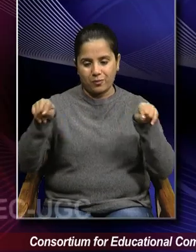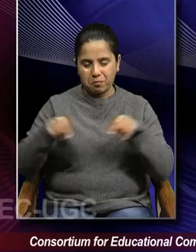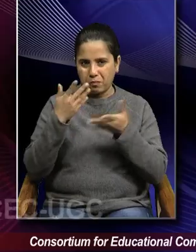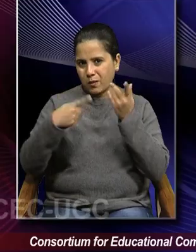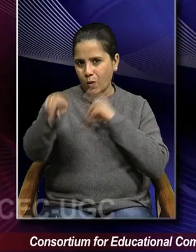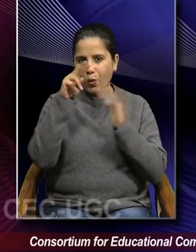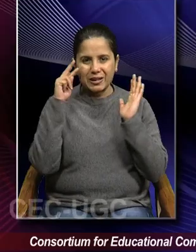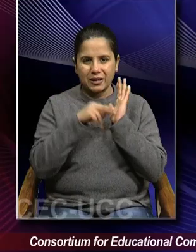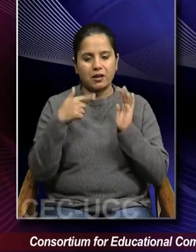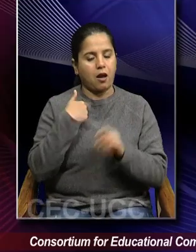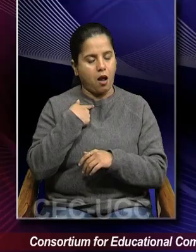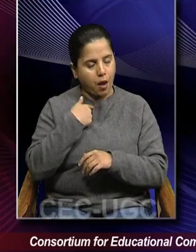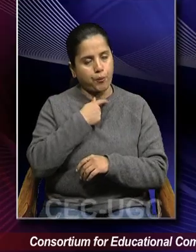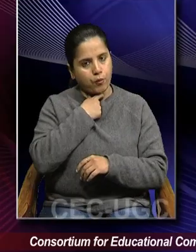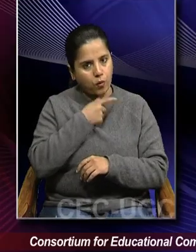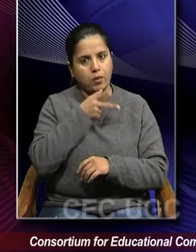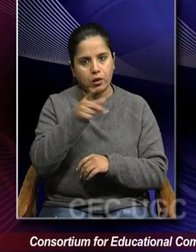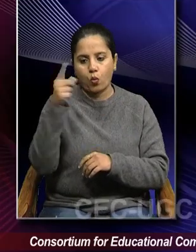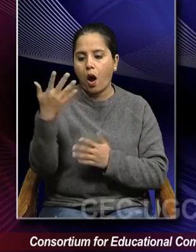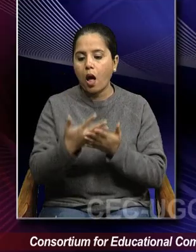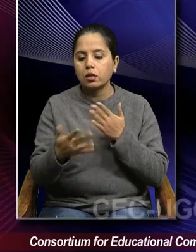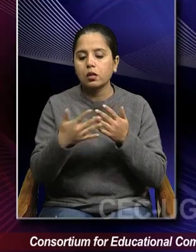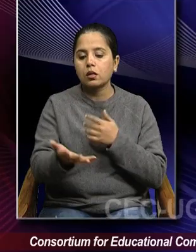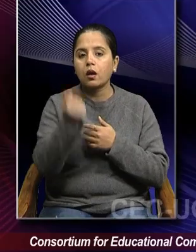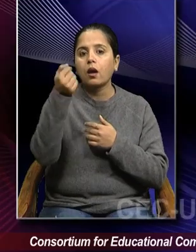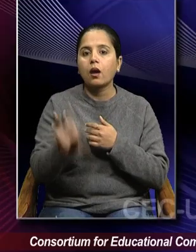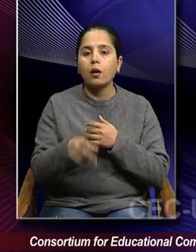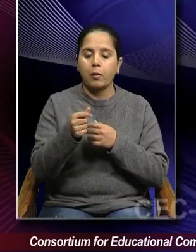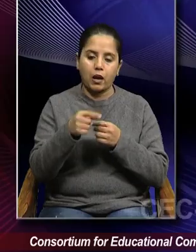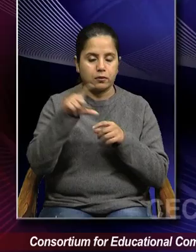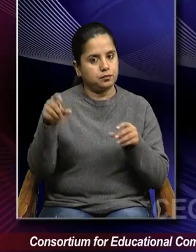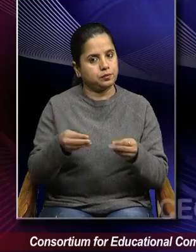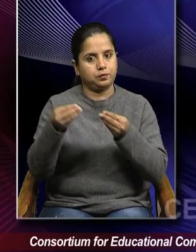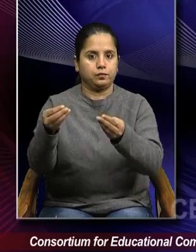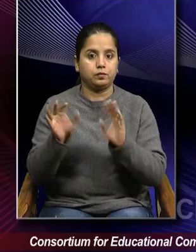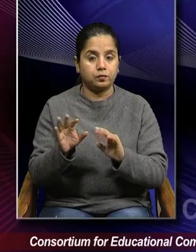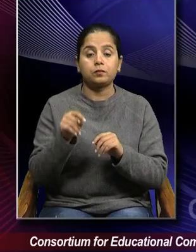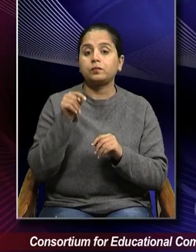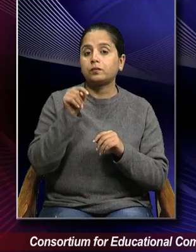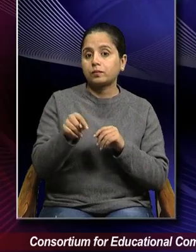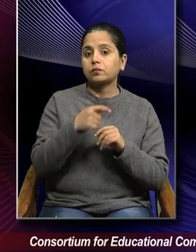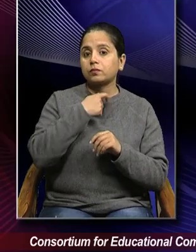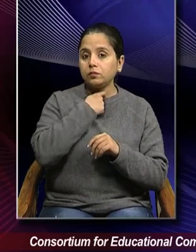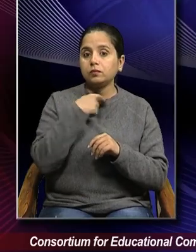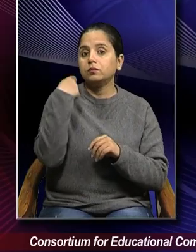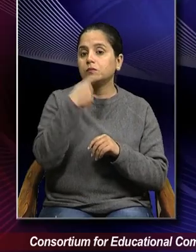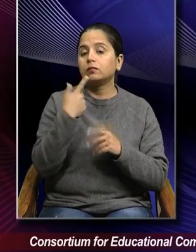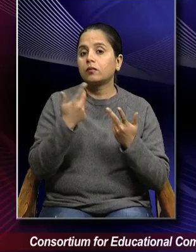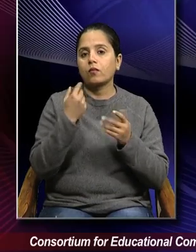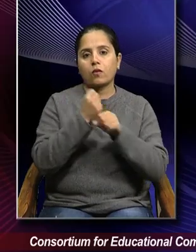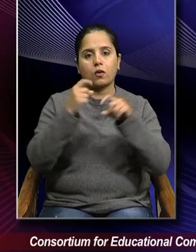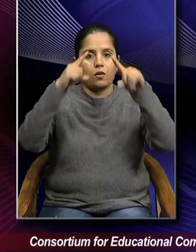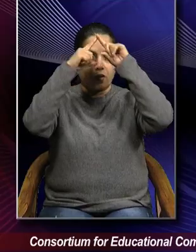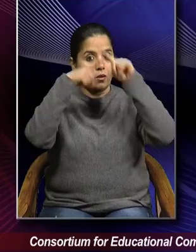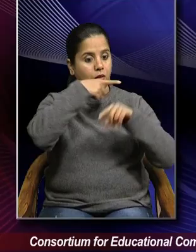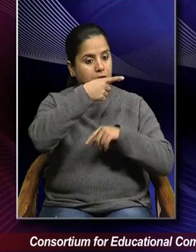seen, I promise to pay the bearer a sum of this much of rupees. So, this is actually a promise by the governor of